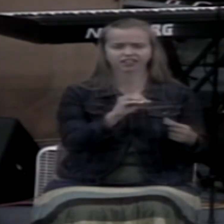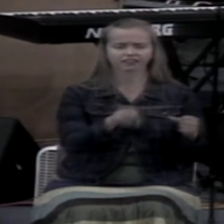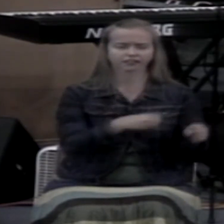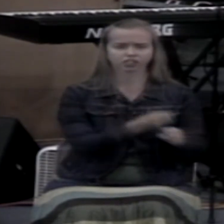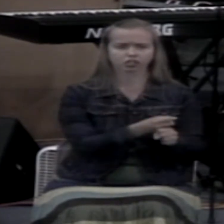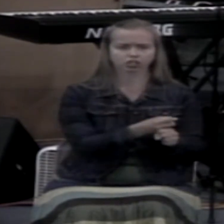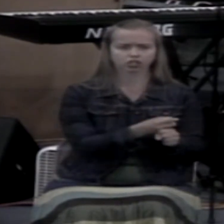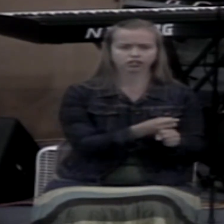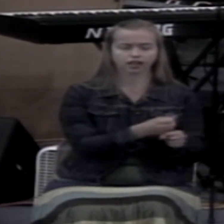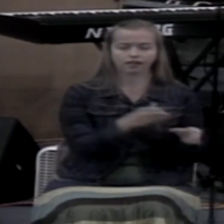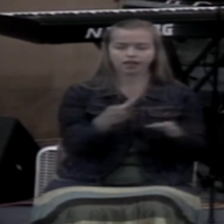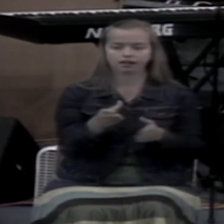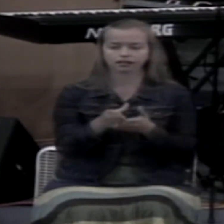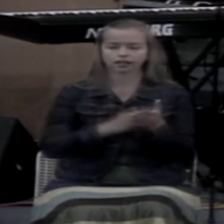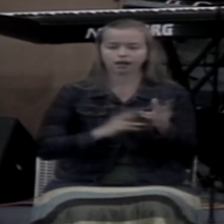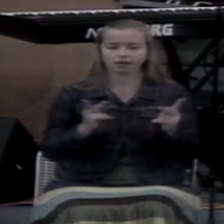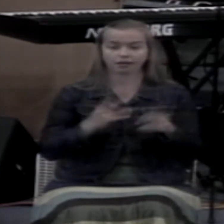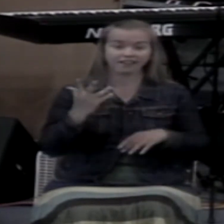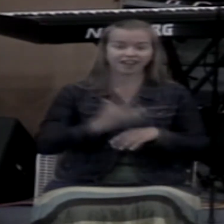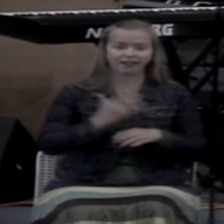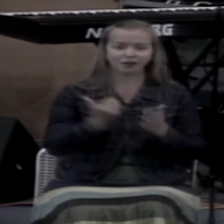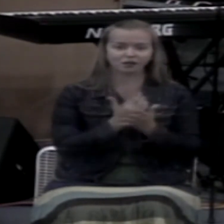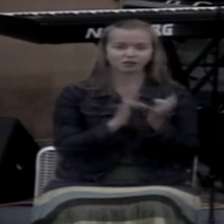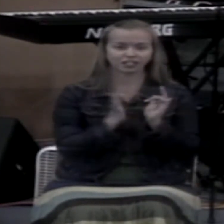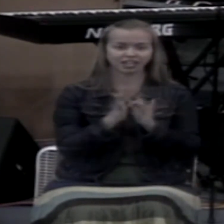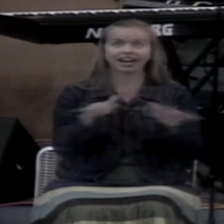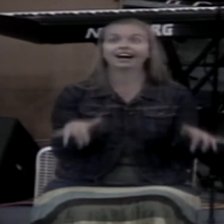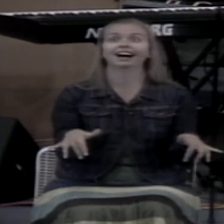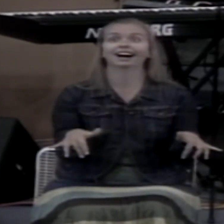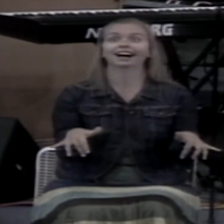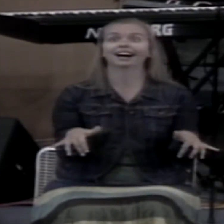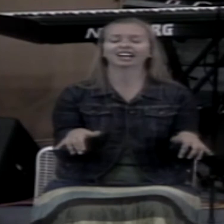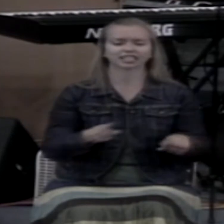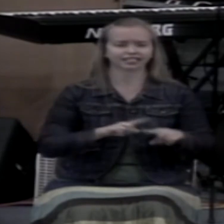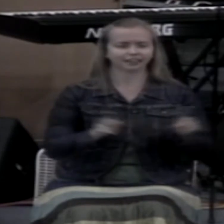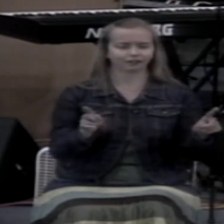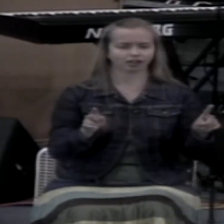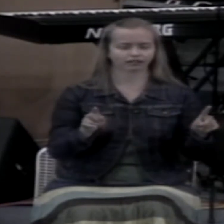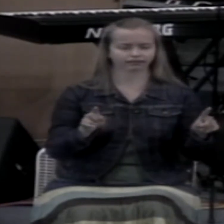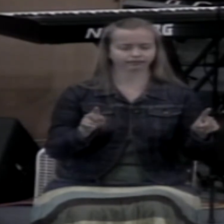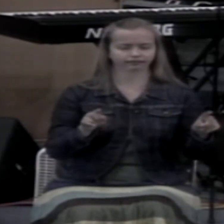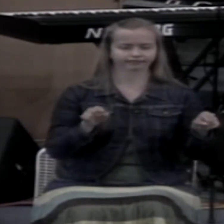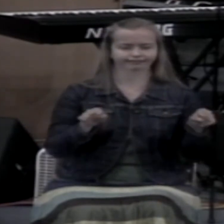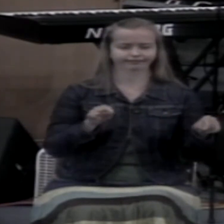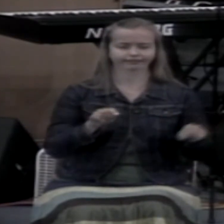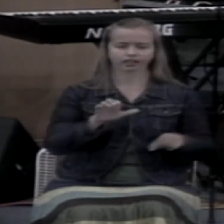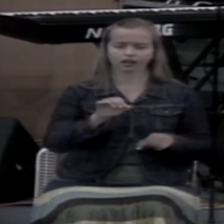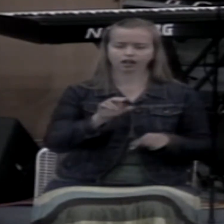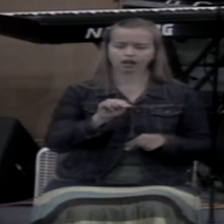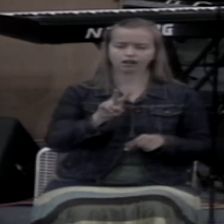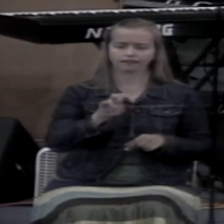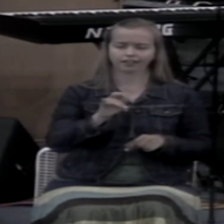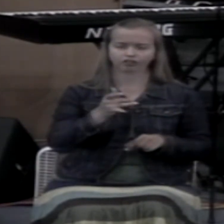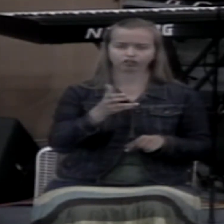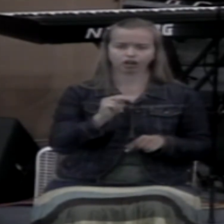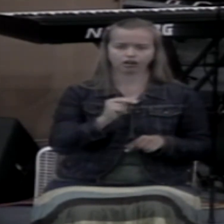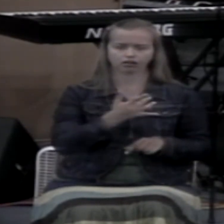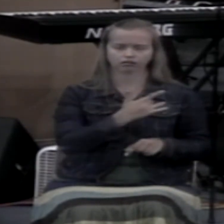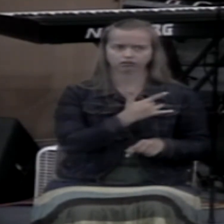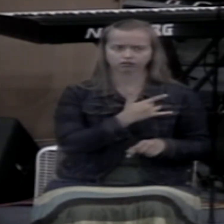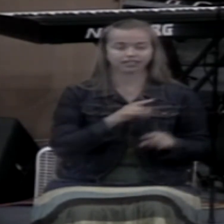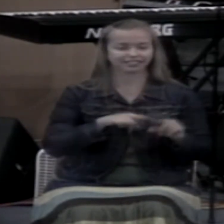And the only answer to that is that your people have to have a good attitude toward one another.